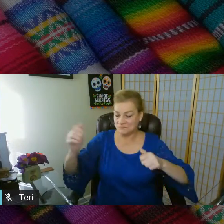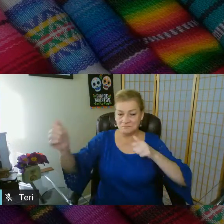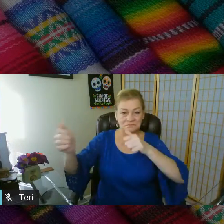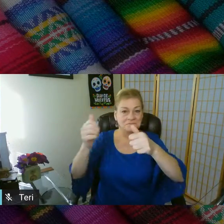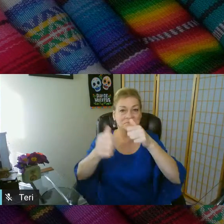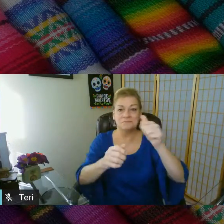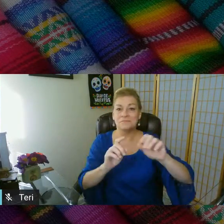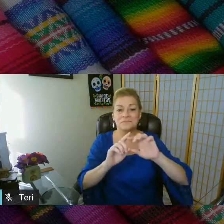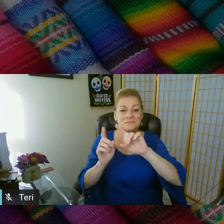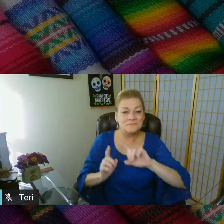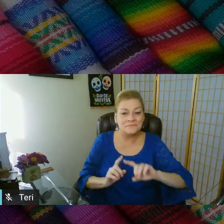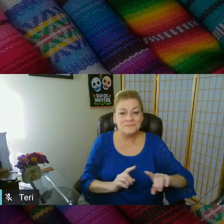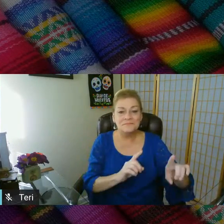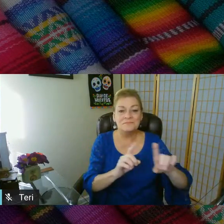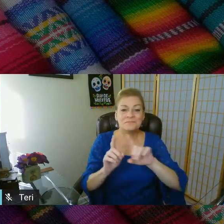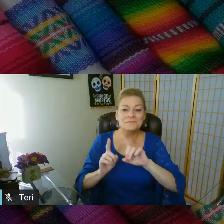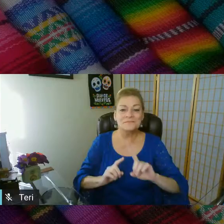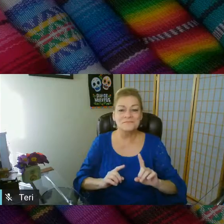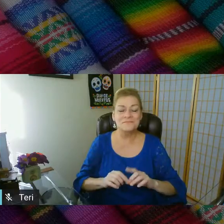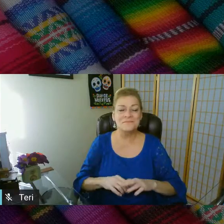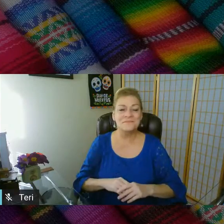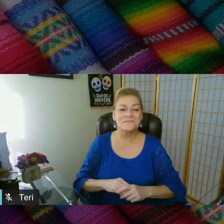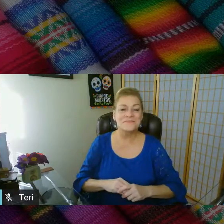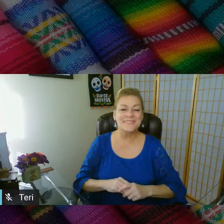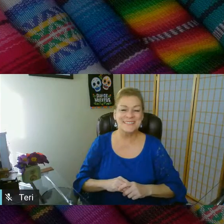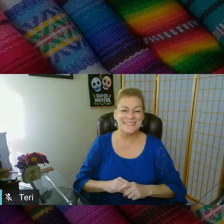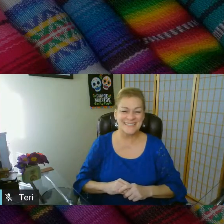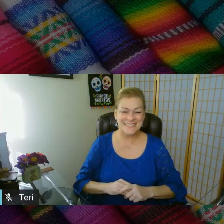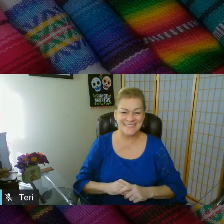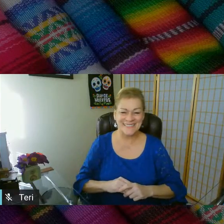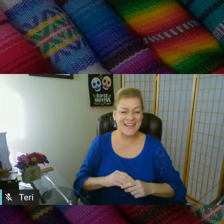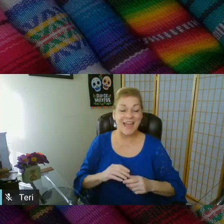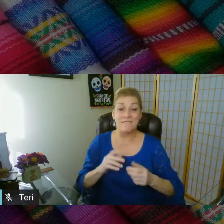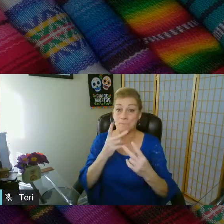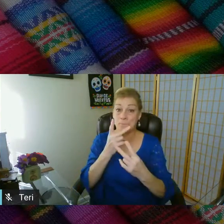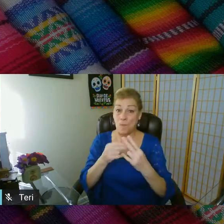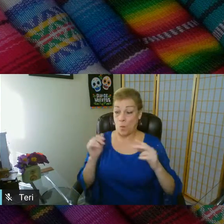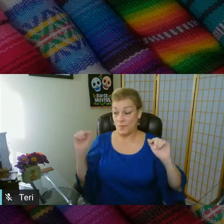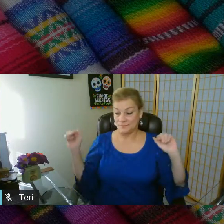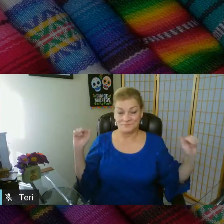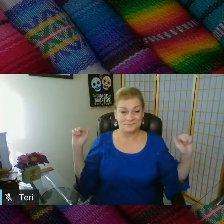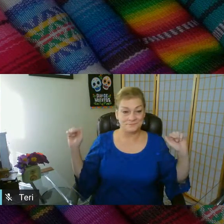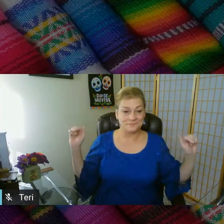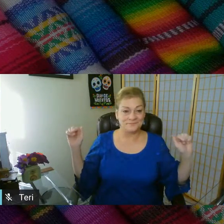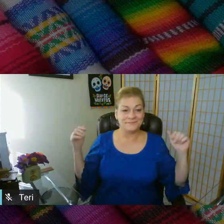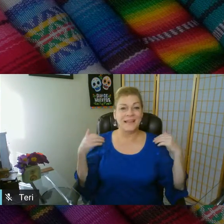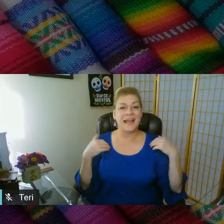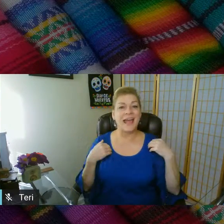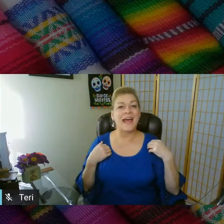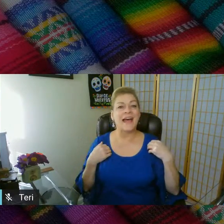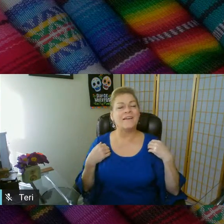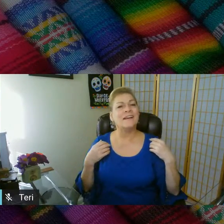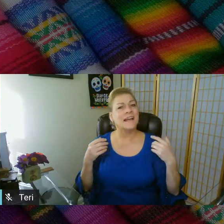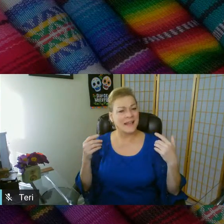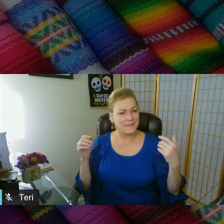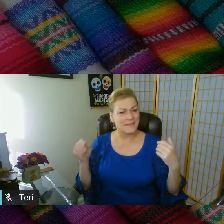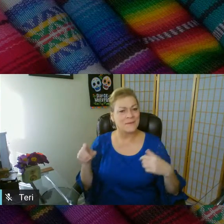that Pam and actually Lona provided on either side of me. And that those, again, are also meant to